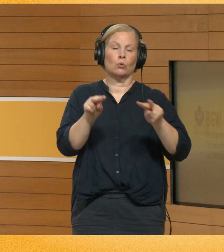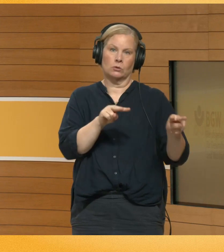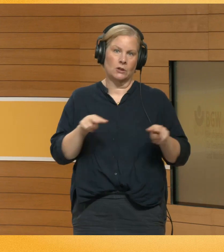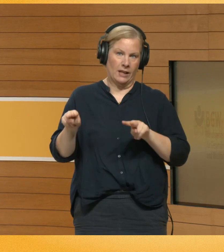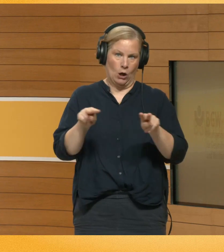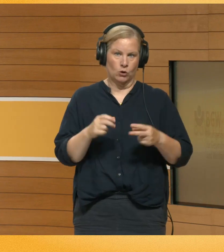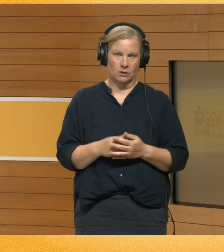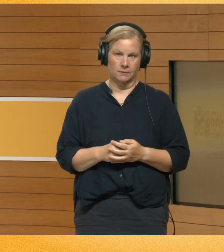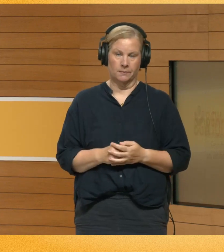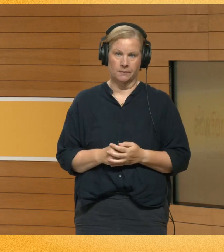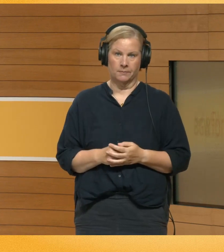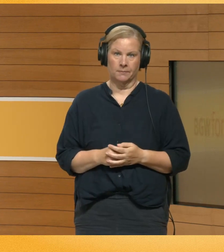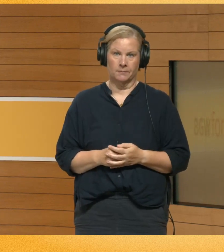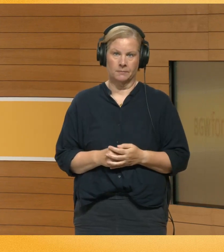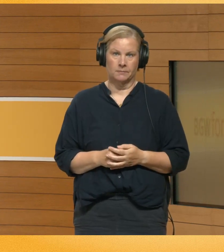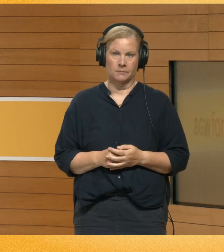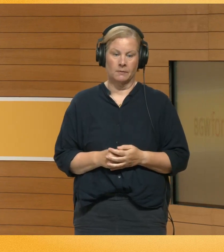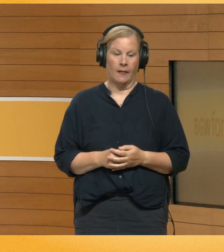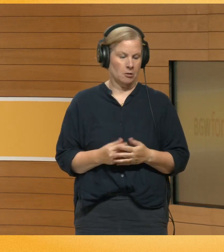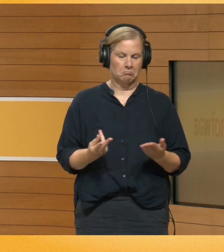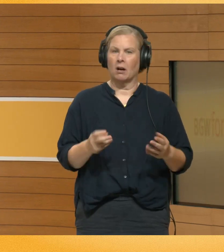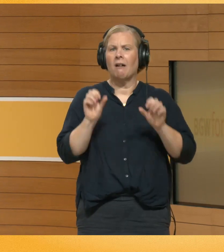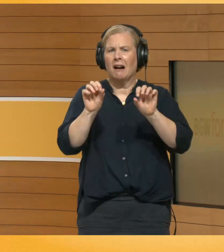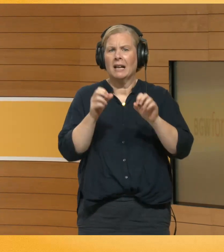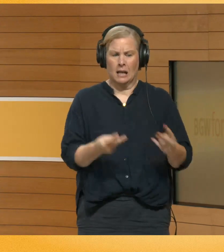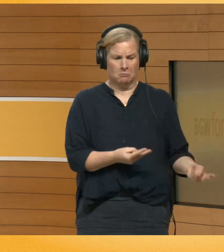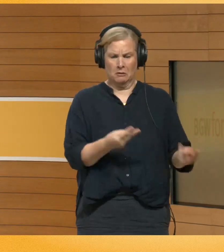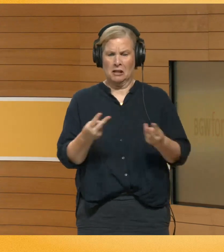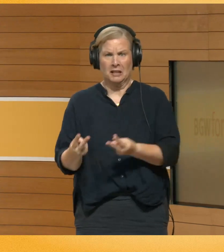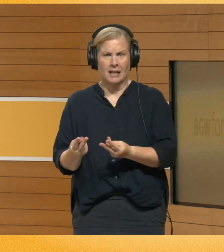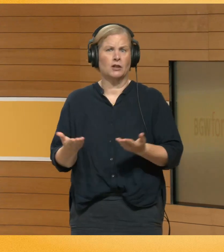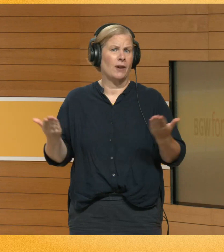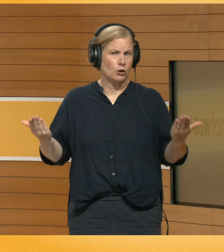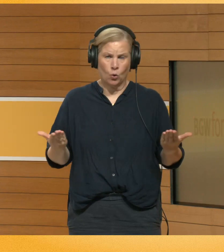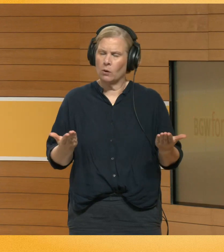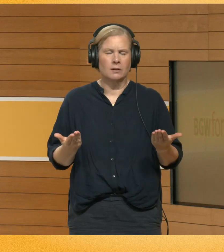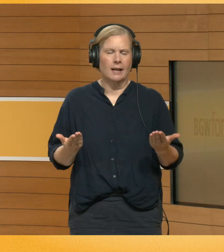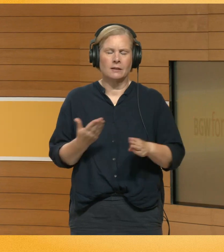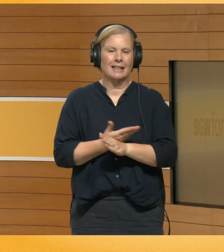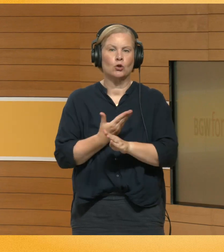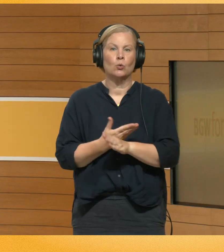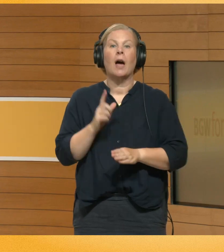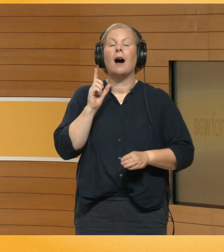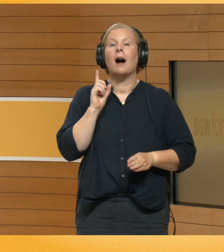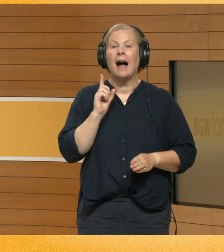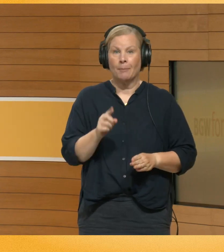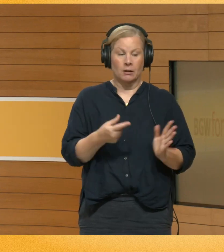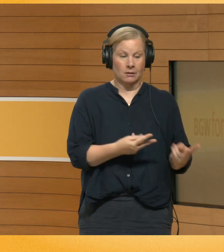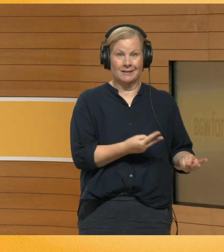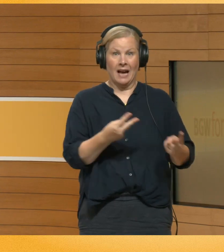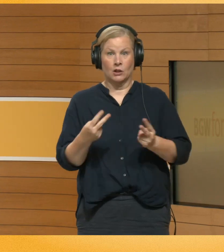are many, many training videos that do not just explain a transfer. This is how to do it.